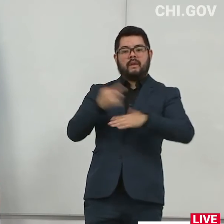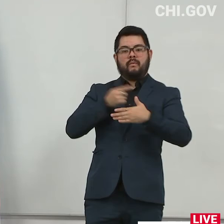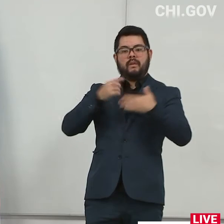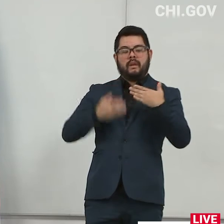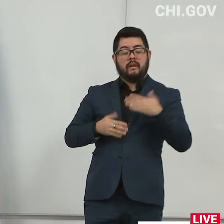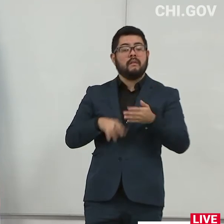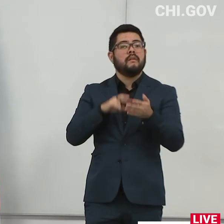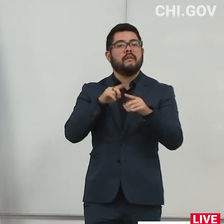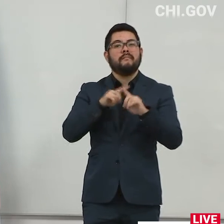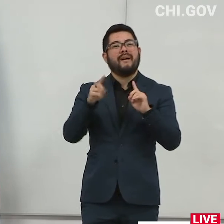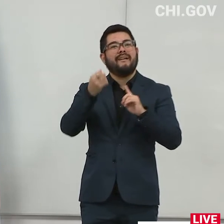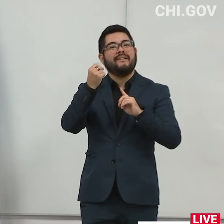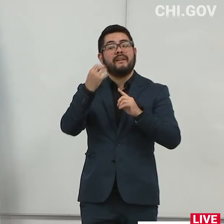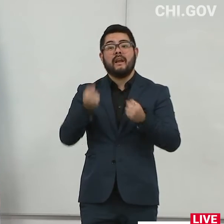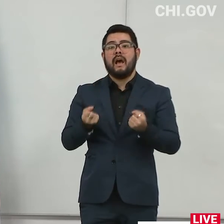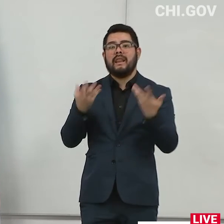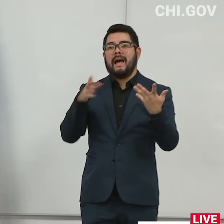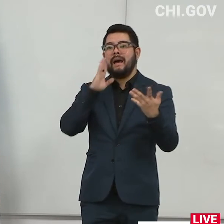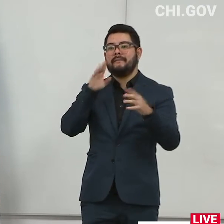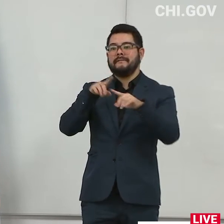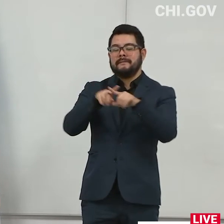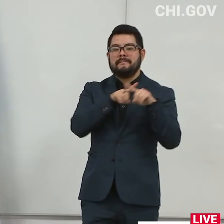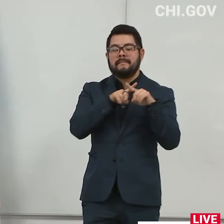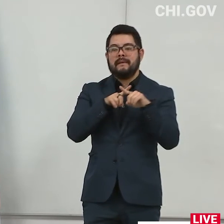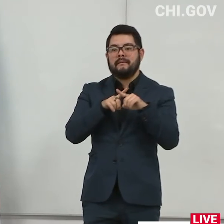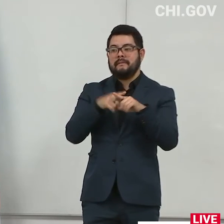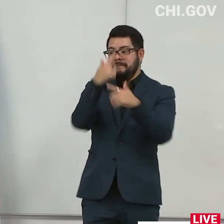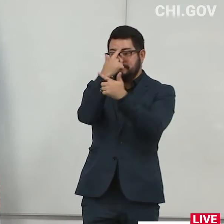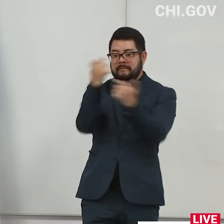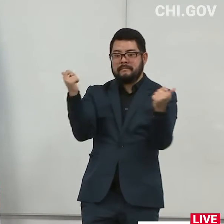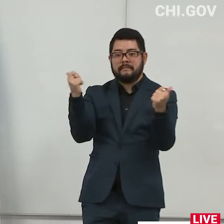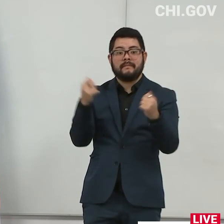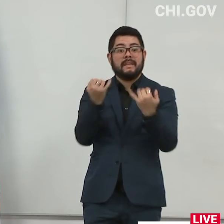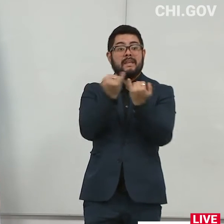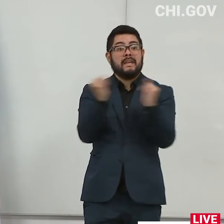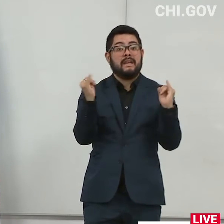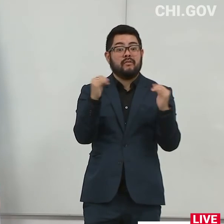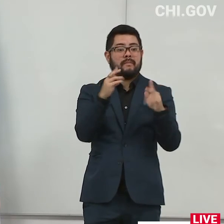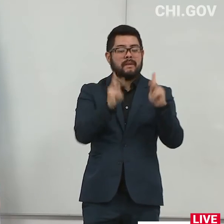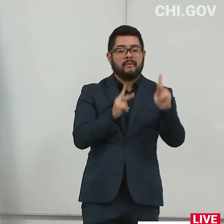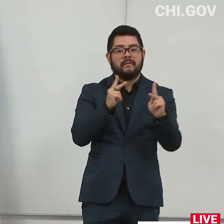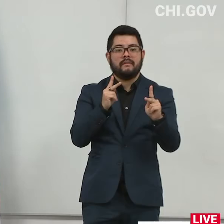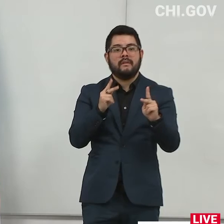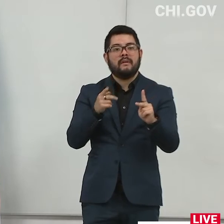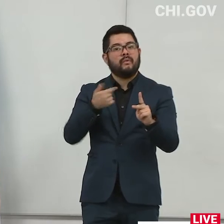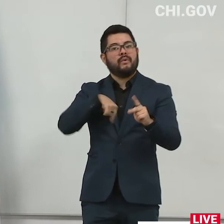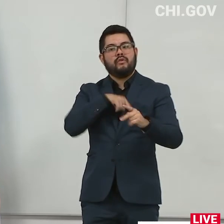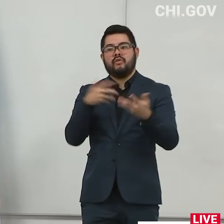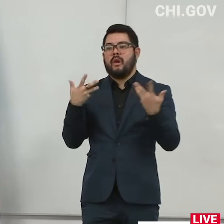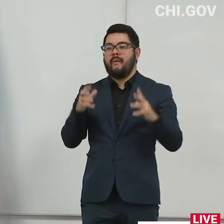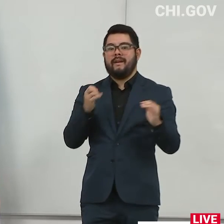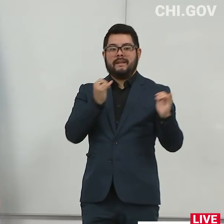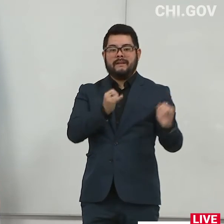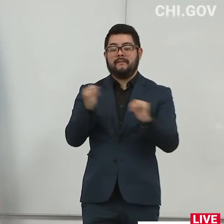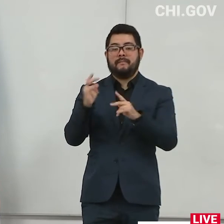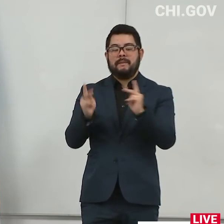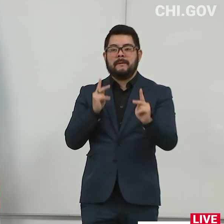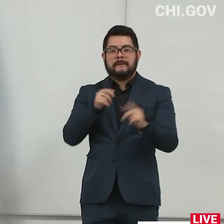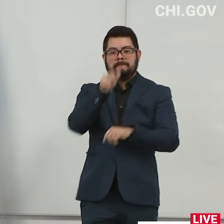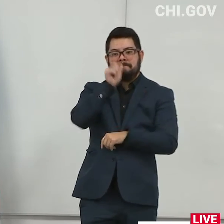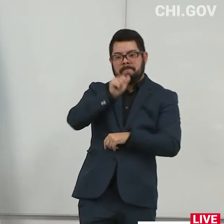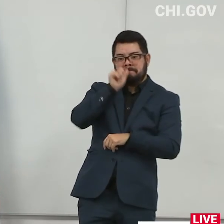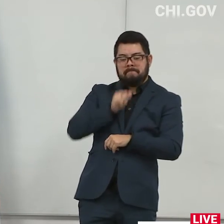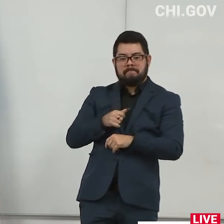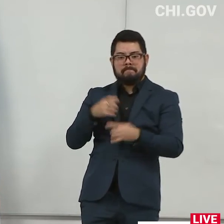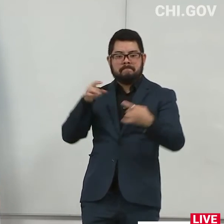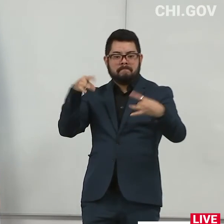upon individual residents. Individual residents not tolerating levels of violence. Individual residents stepping up